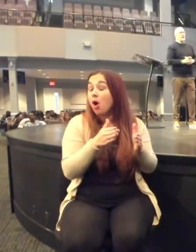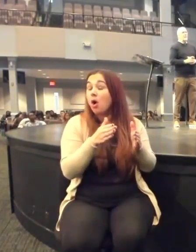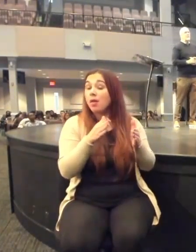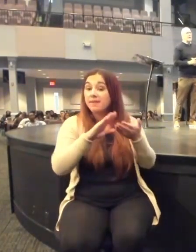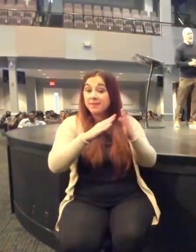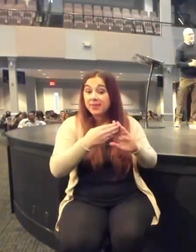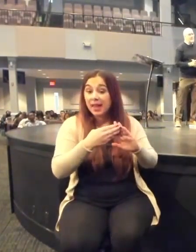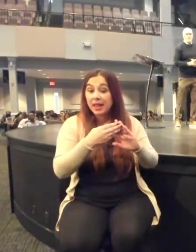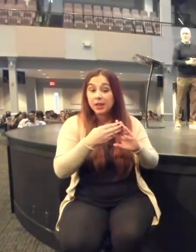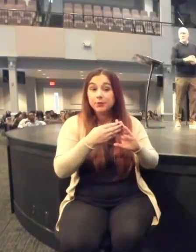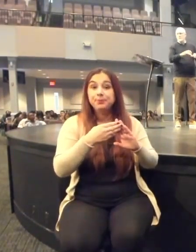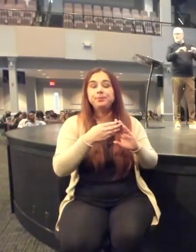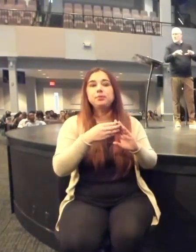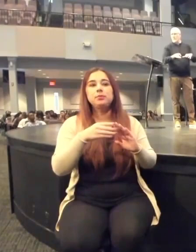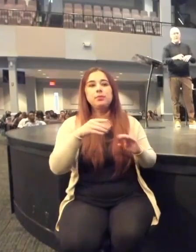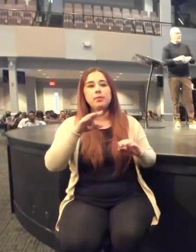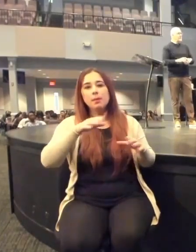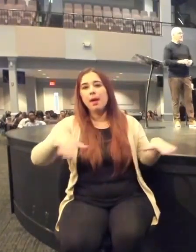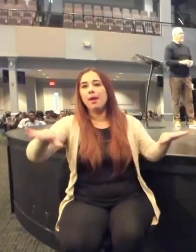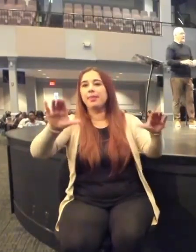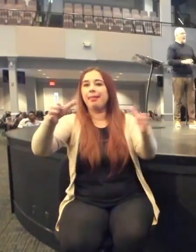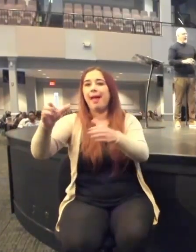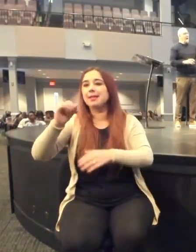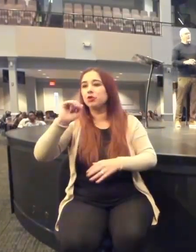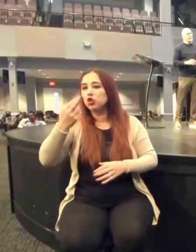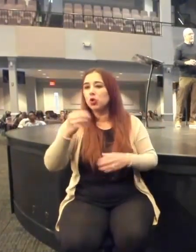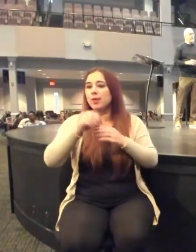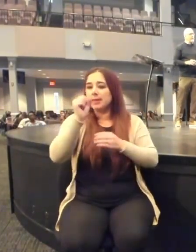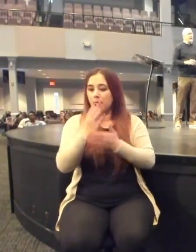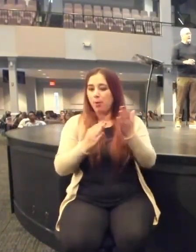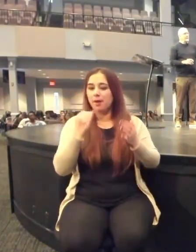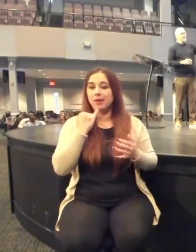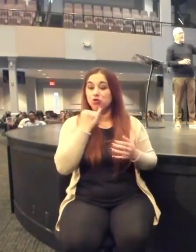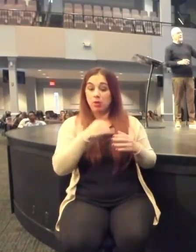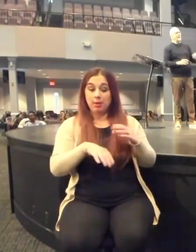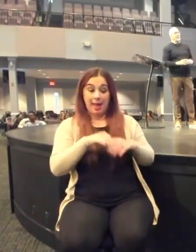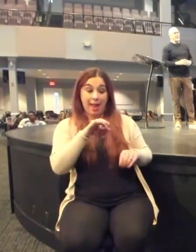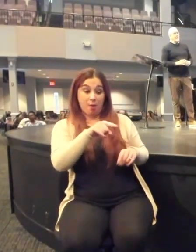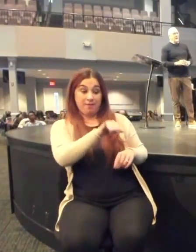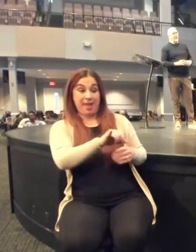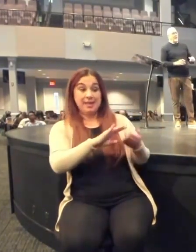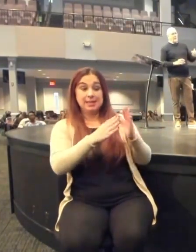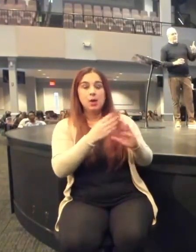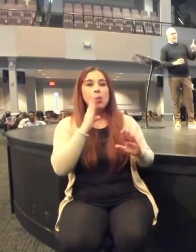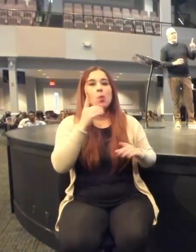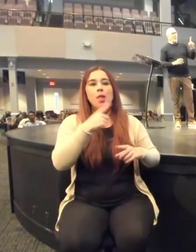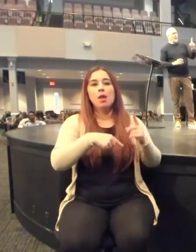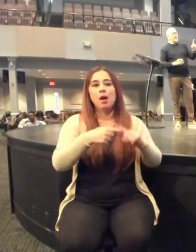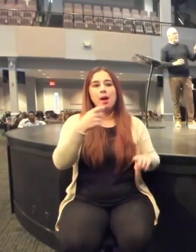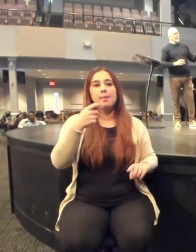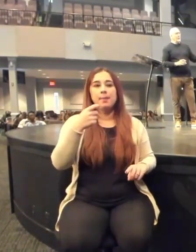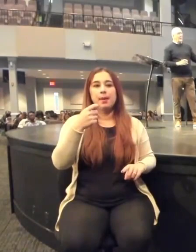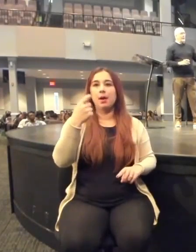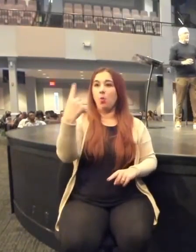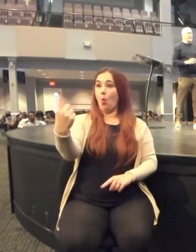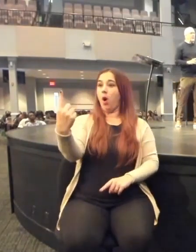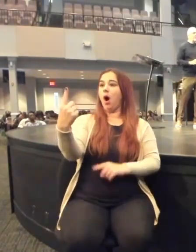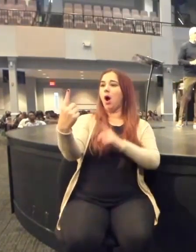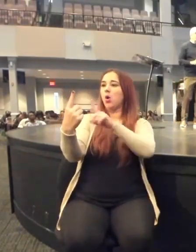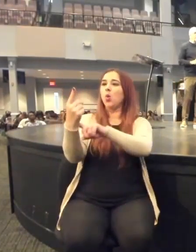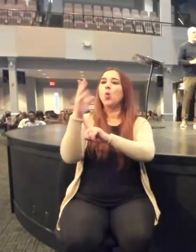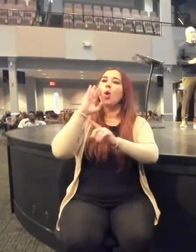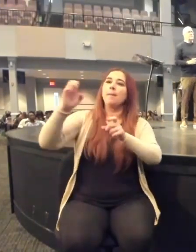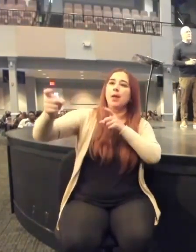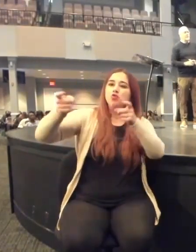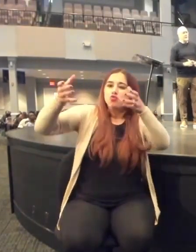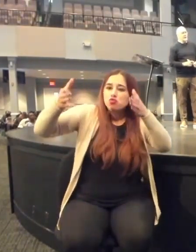village among the clans of Judah in the southern part of Israel, out of you, Bethlehem, will come for me one who will be